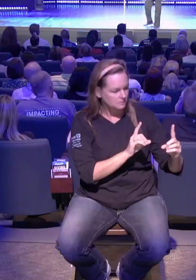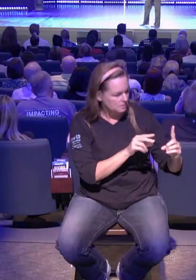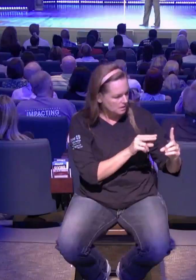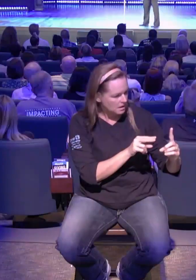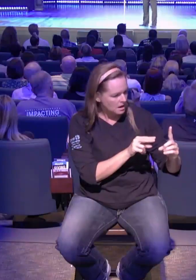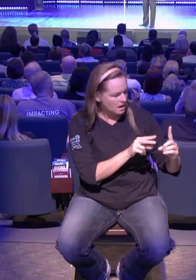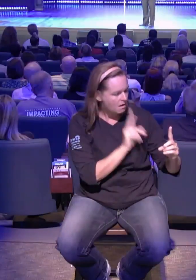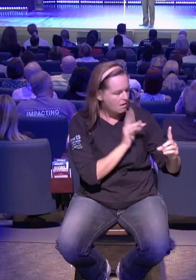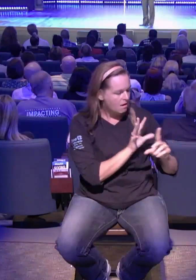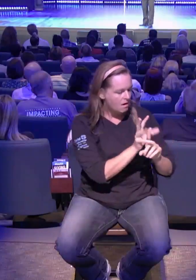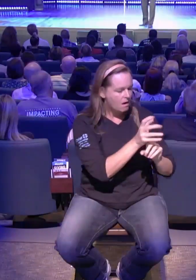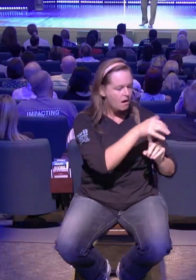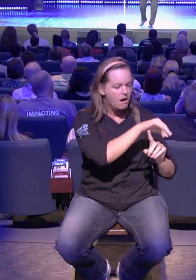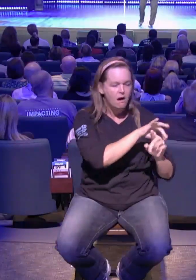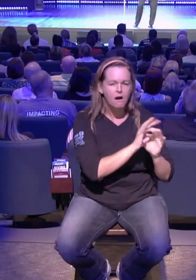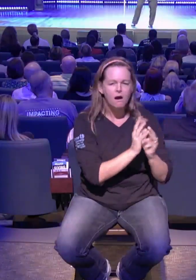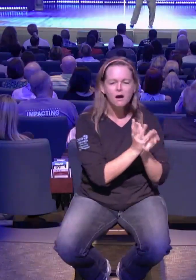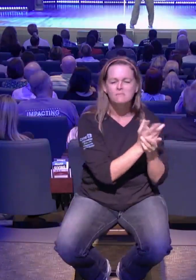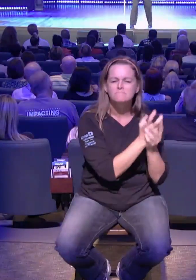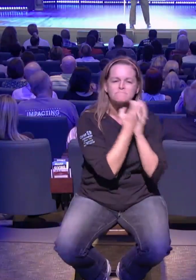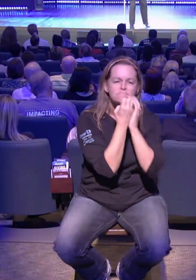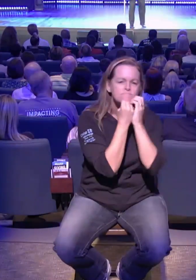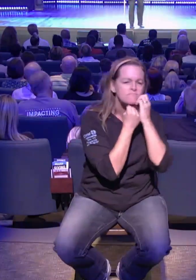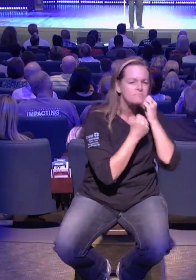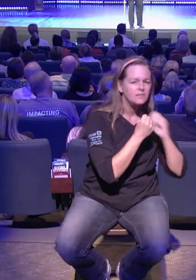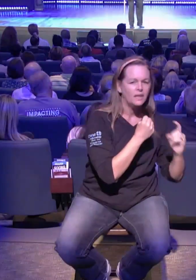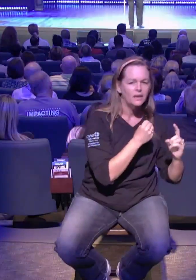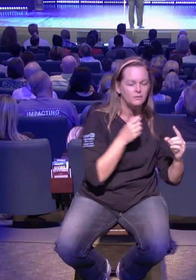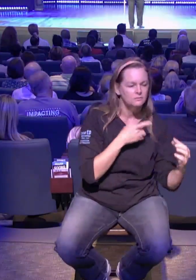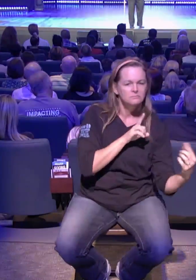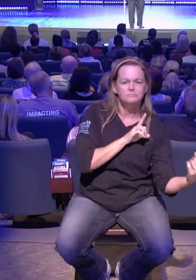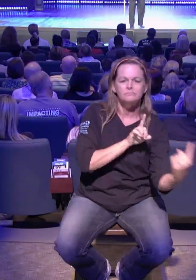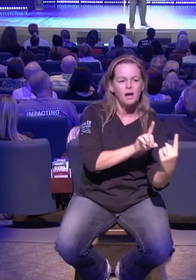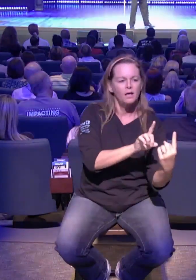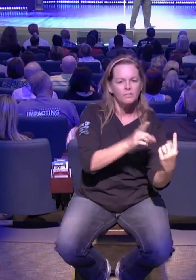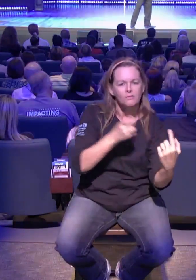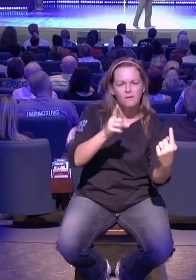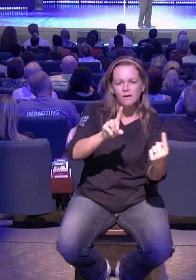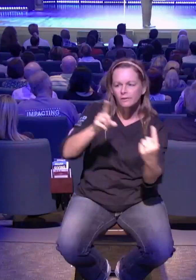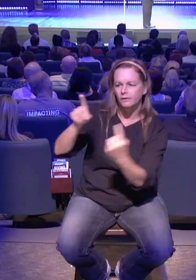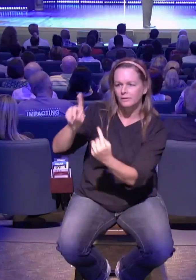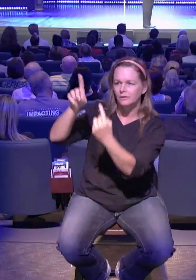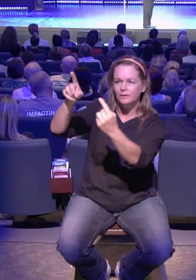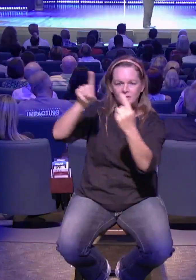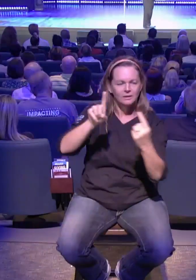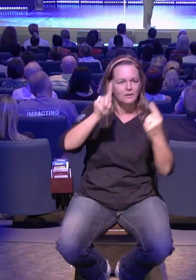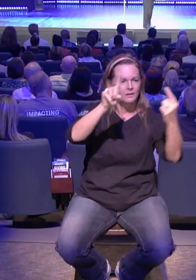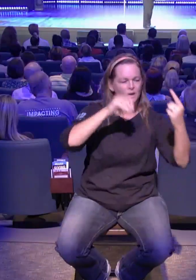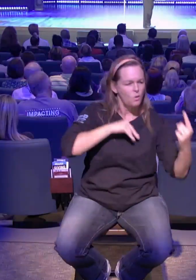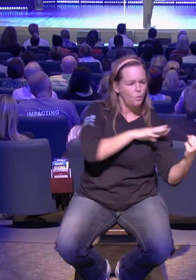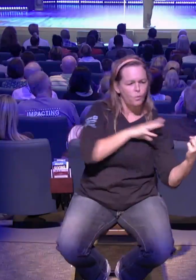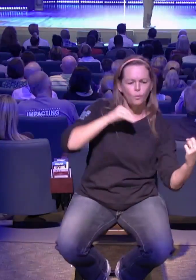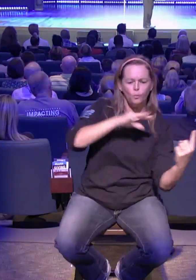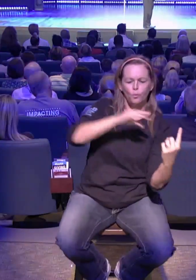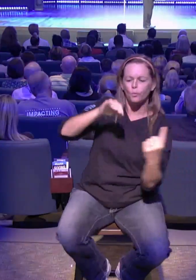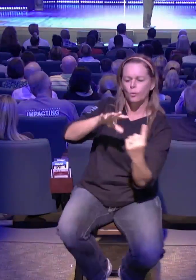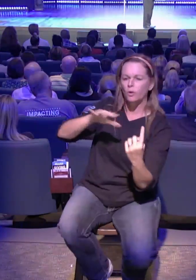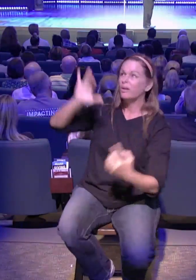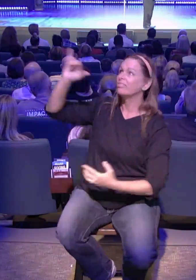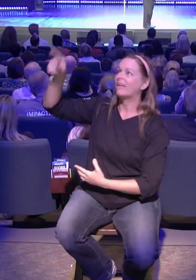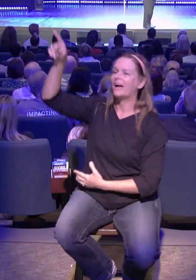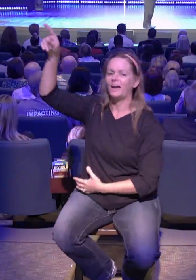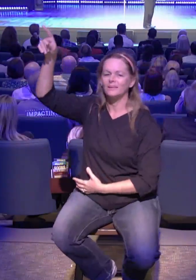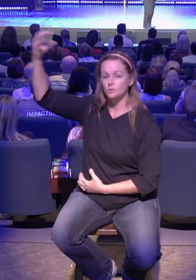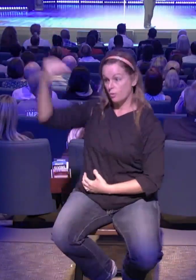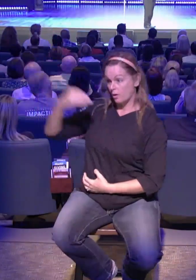this occasion, it was God's timing. God said, this is the timing I want for this man's healing,